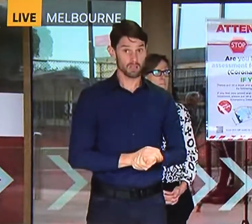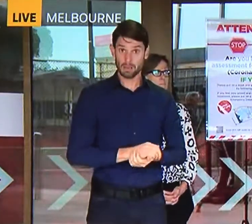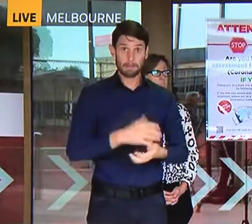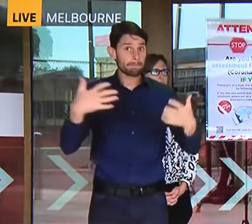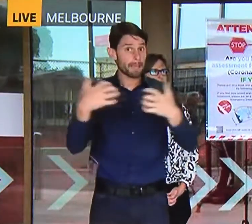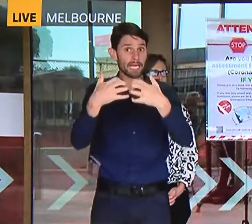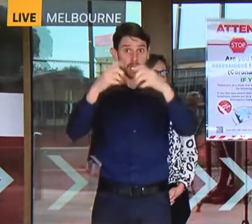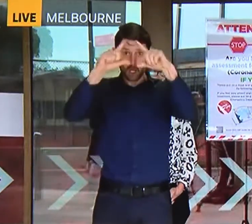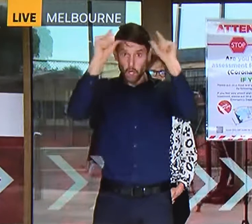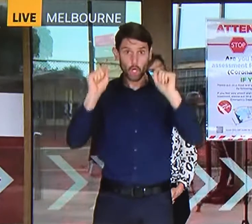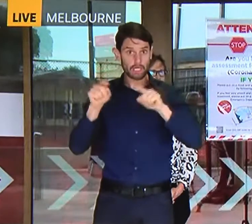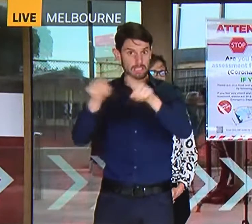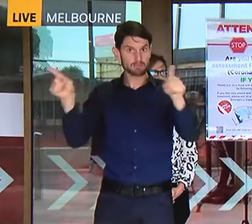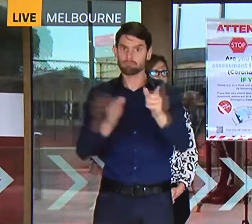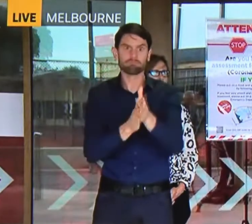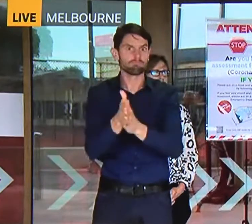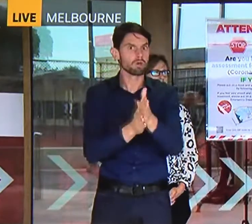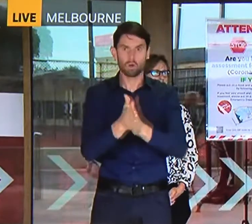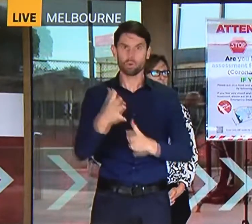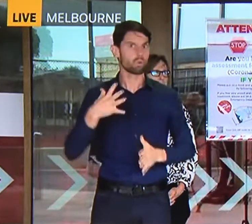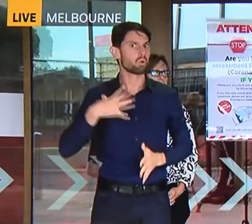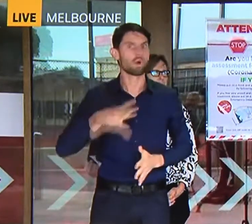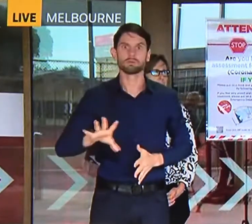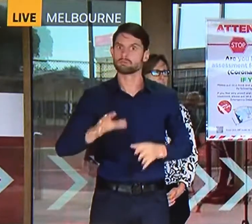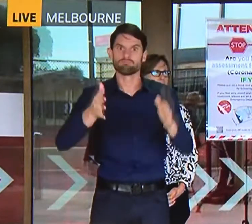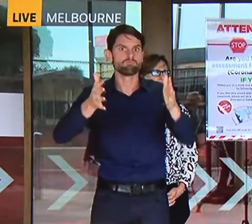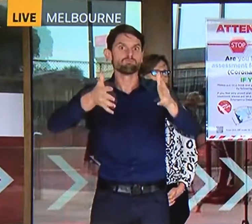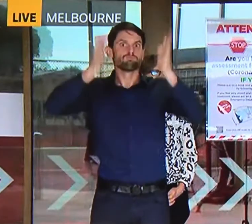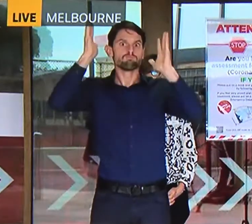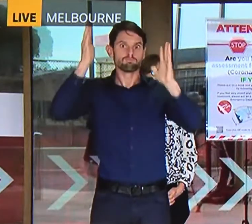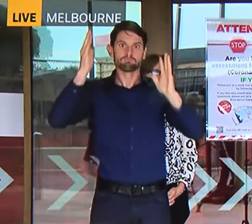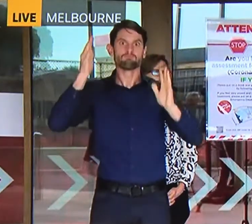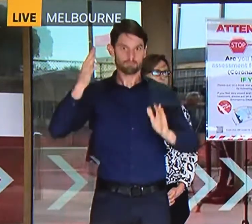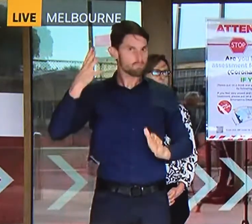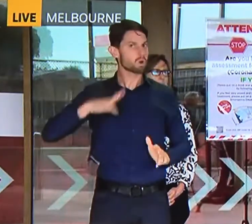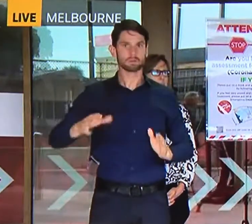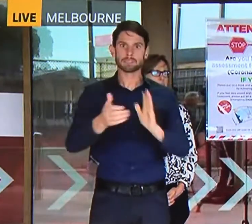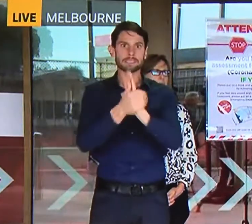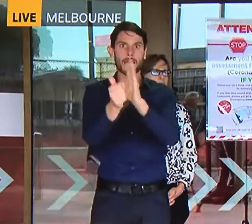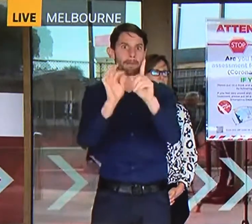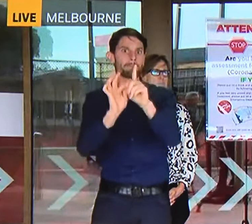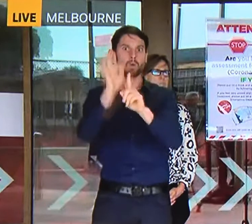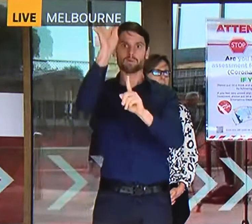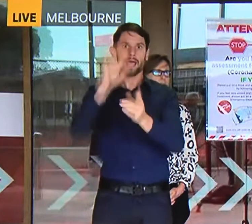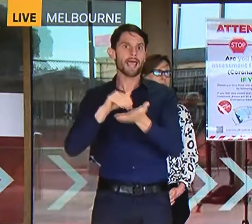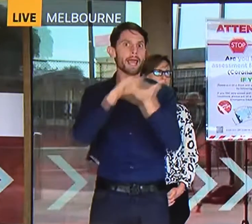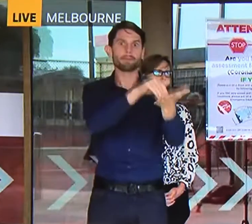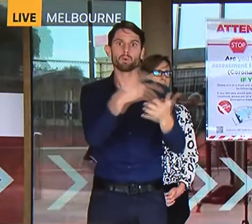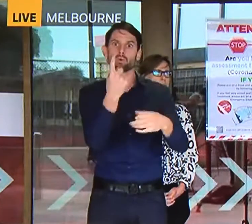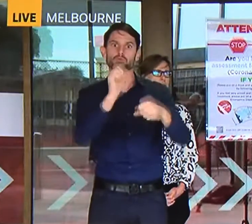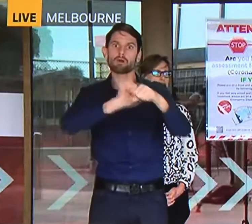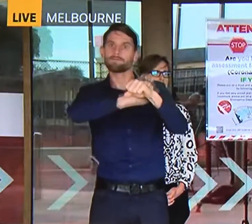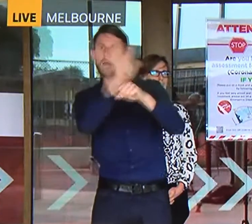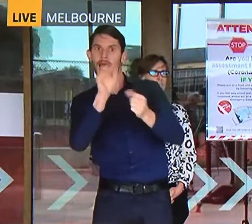and a willingness and a great sense of spirit from our nurses who want to lift their skills and to support